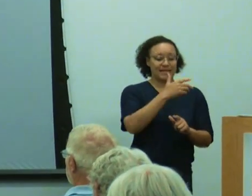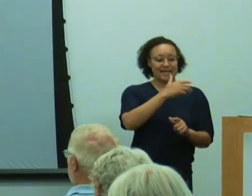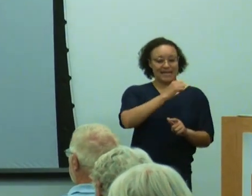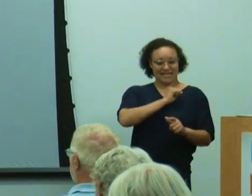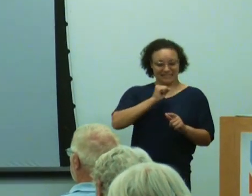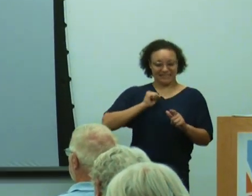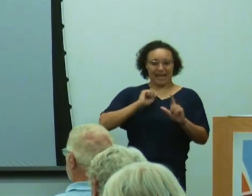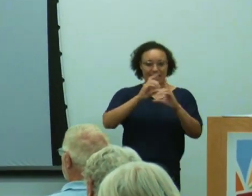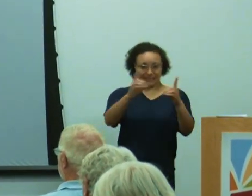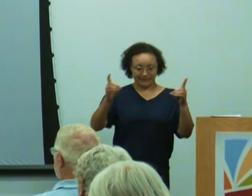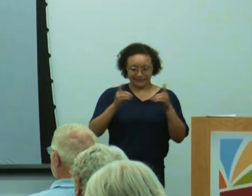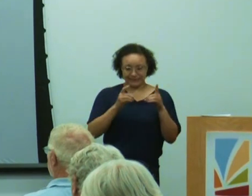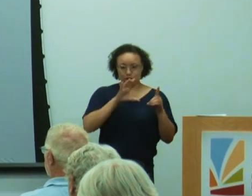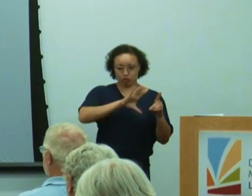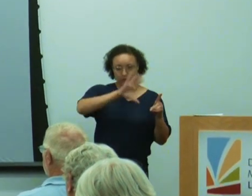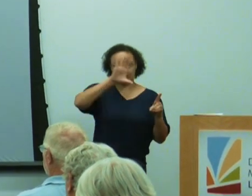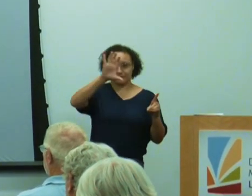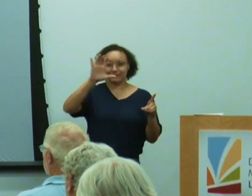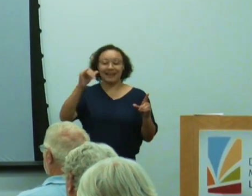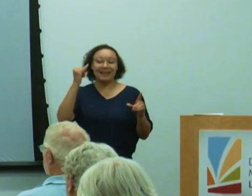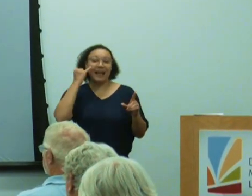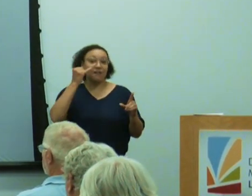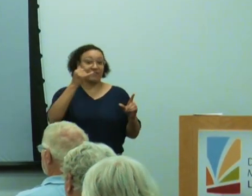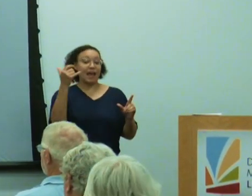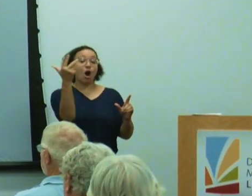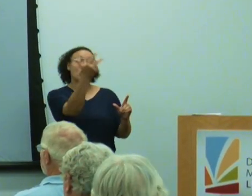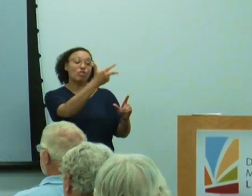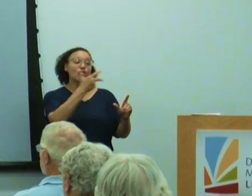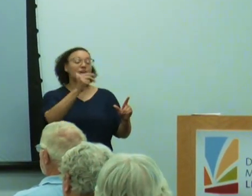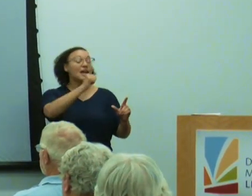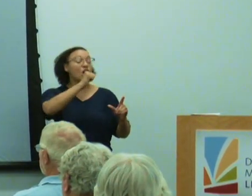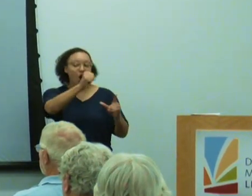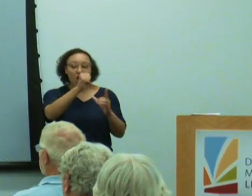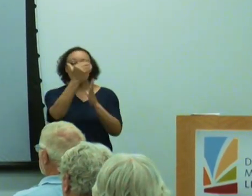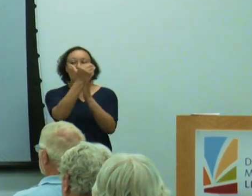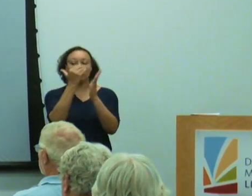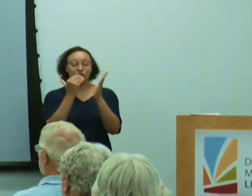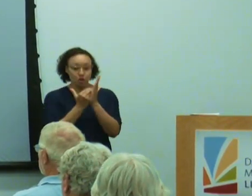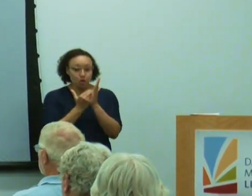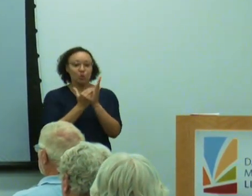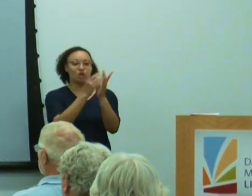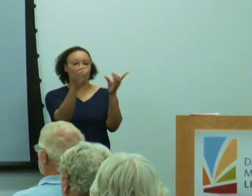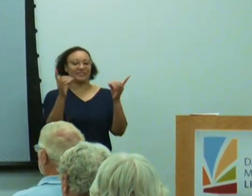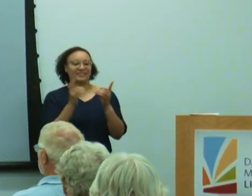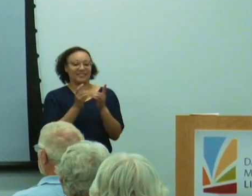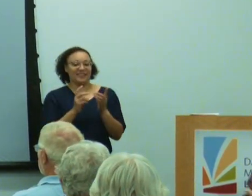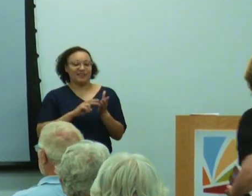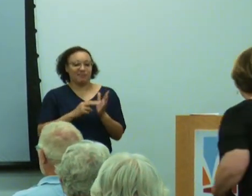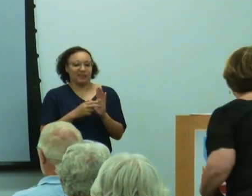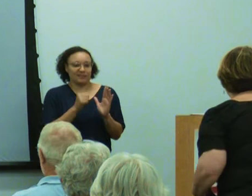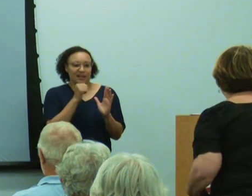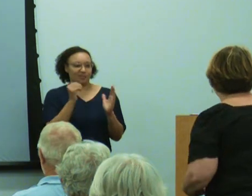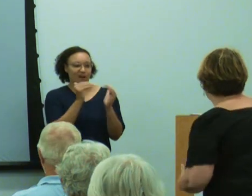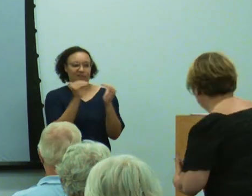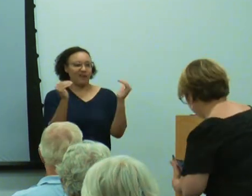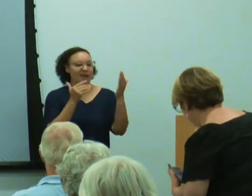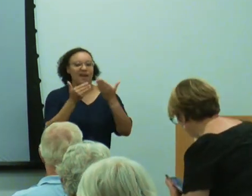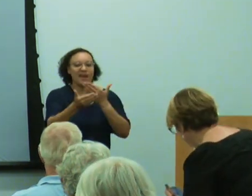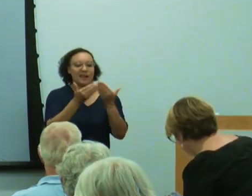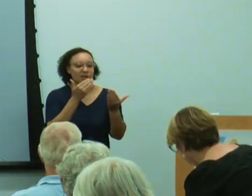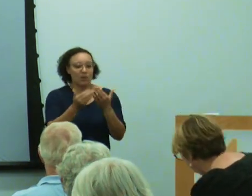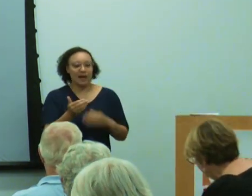3 unconstitutional Senate districts, Right. then it's not fair, period, anyway. And so we should